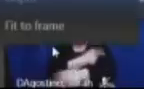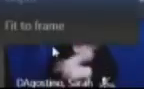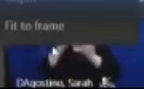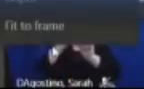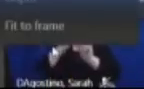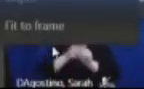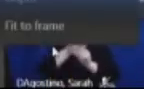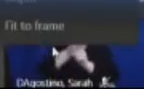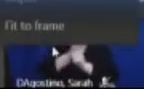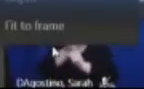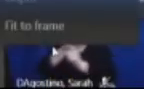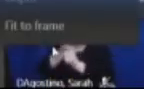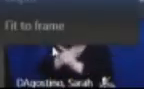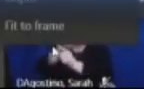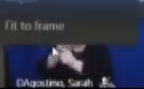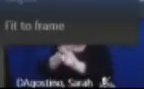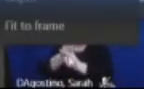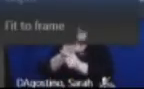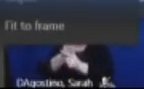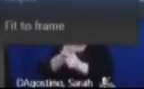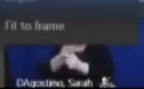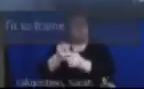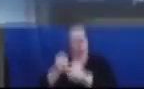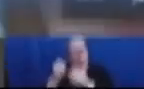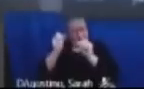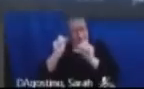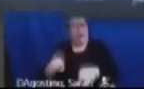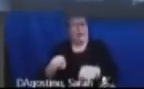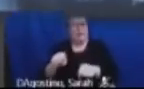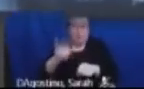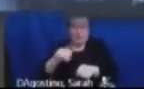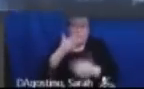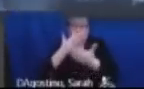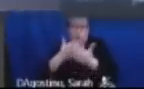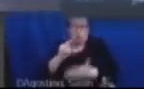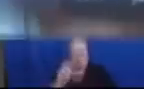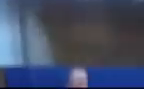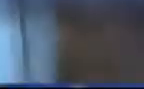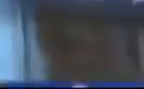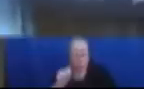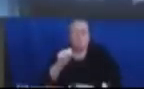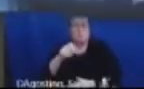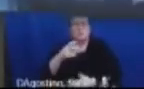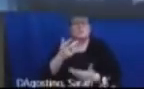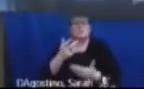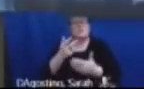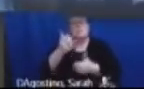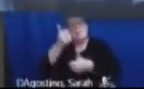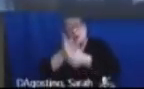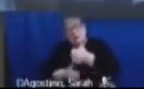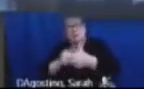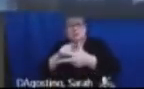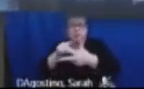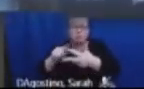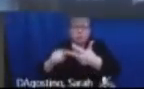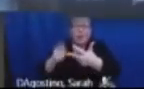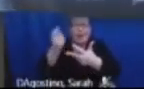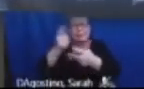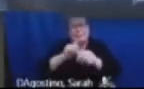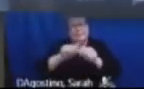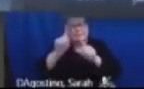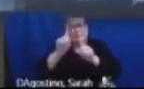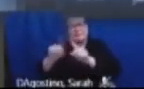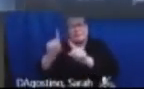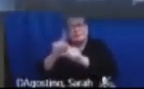is obviously very good news. But they each have sort of their differences. You know, we can go into it during